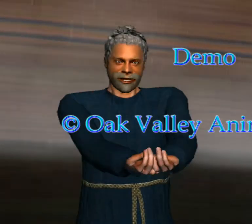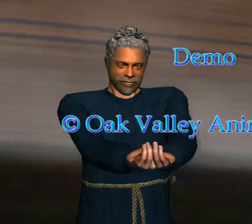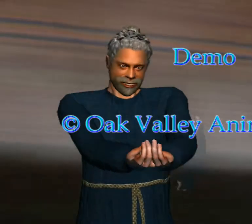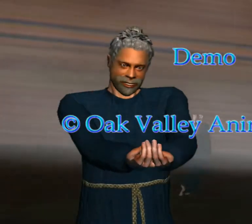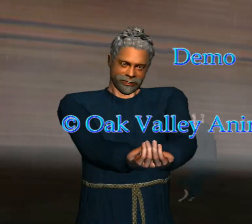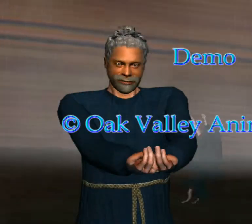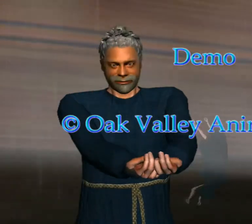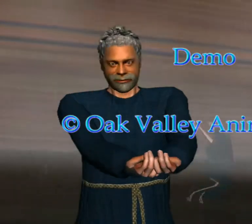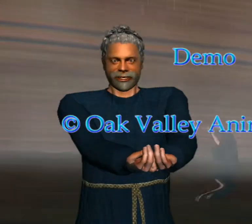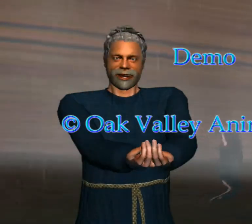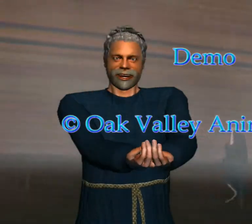Noah,